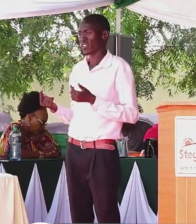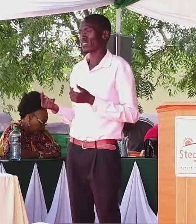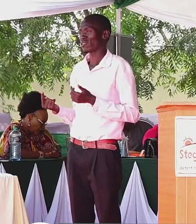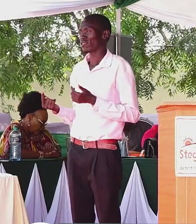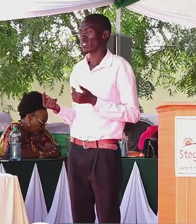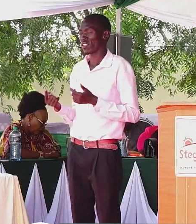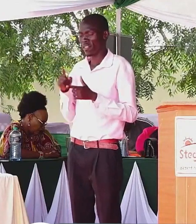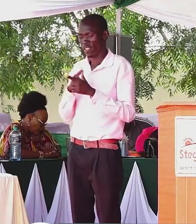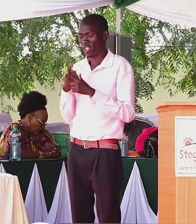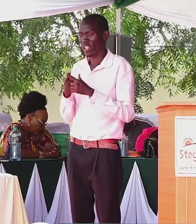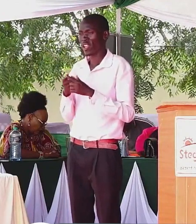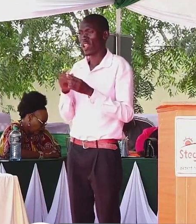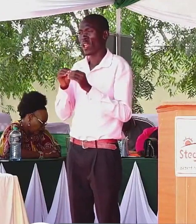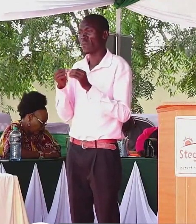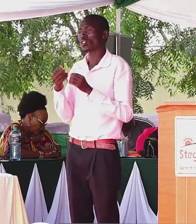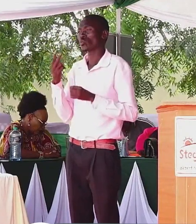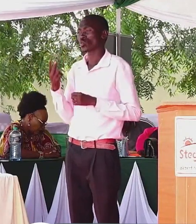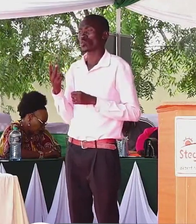then number two,